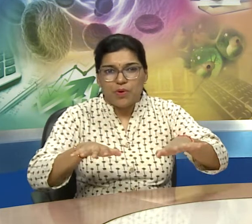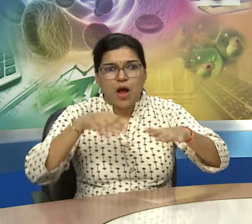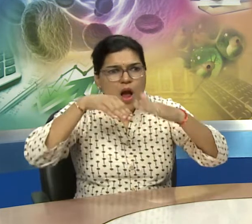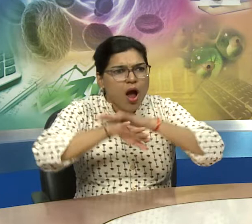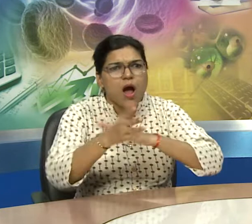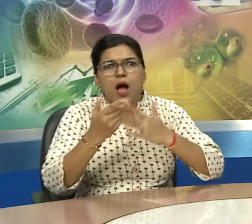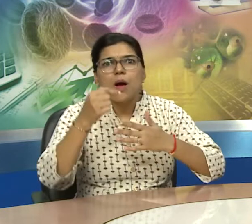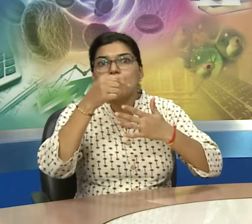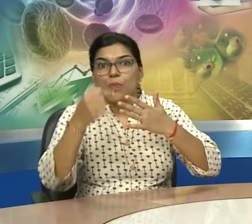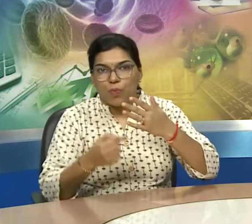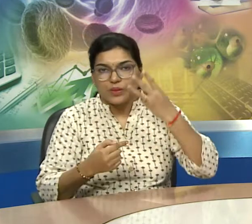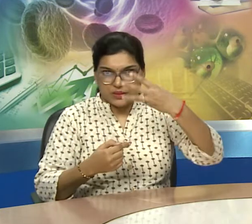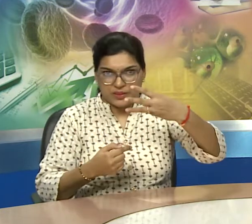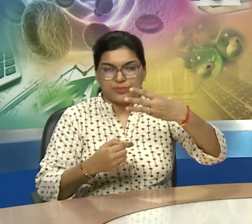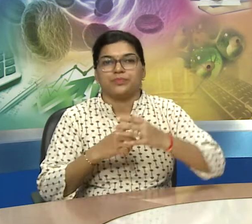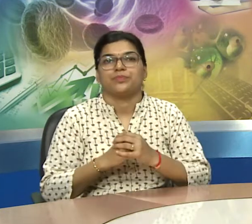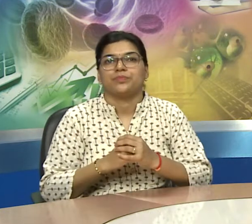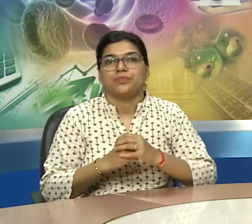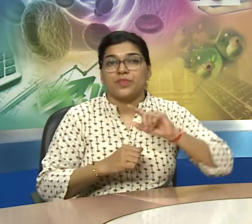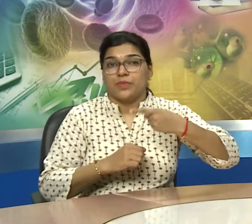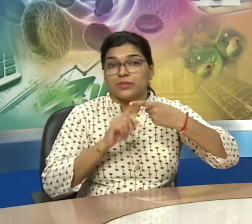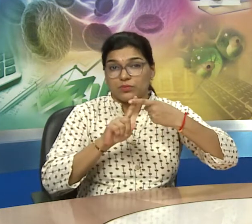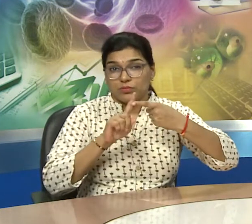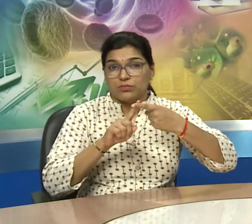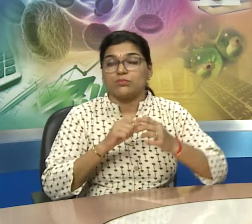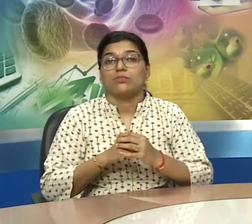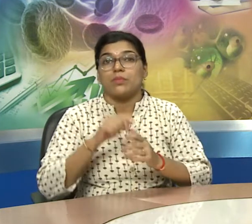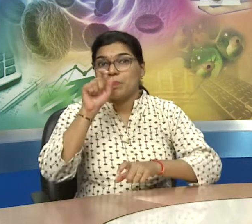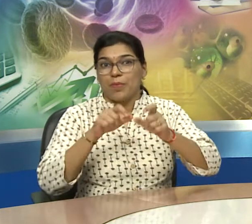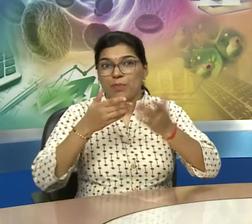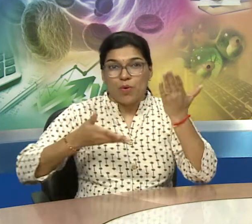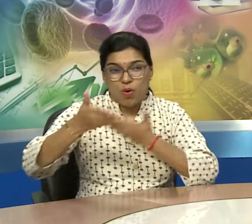And when the fire was discovered, then that